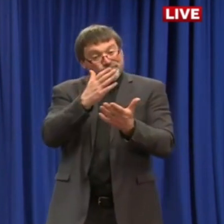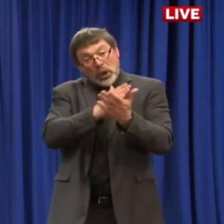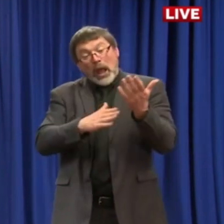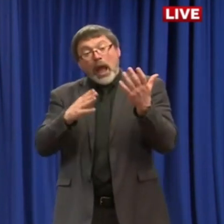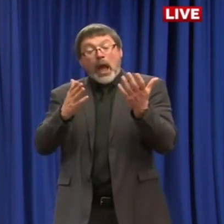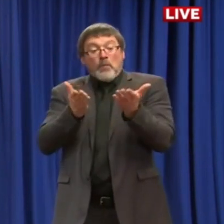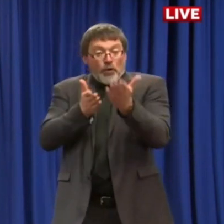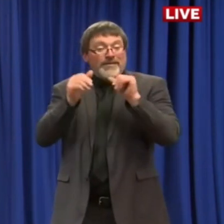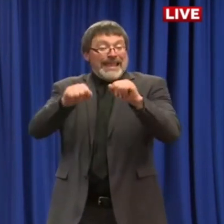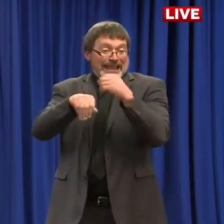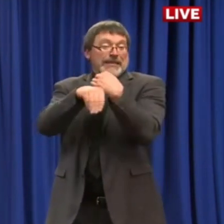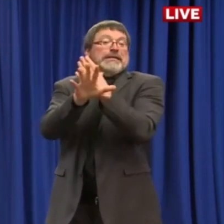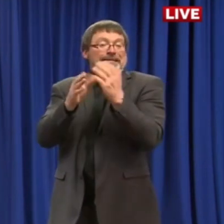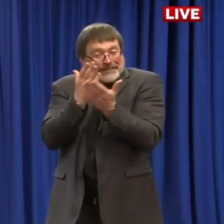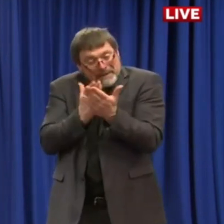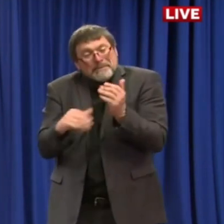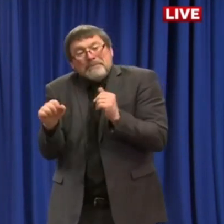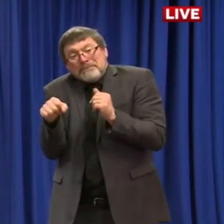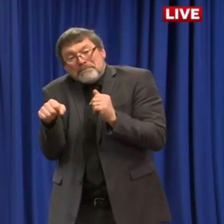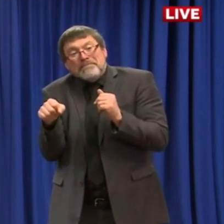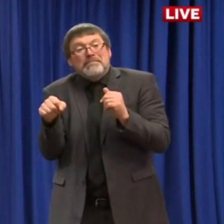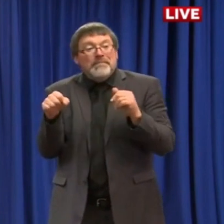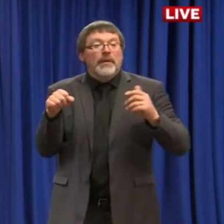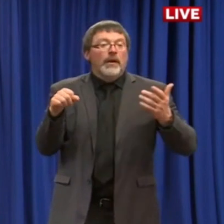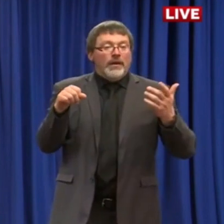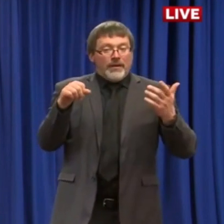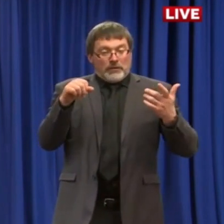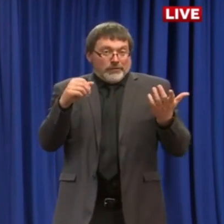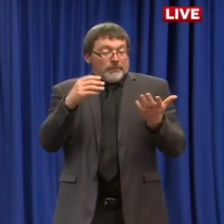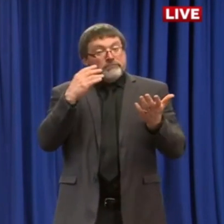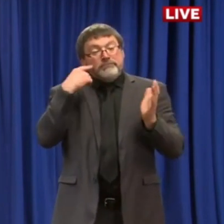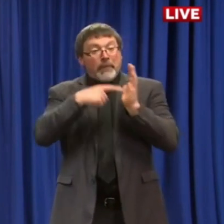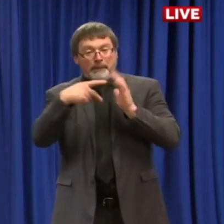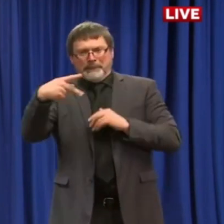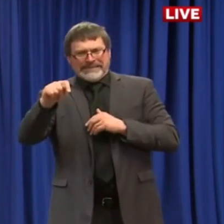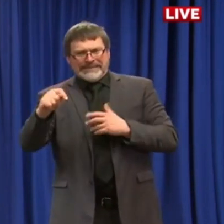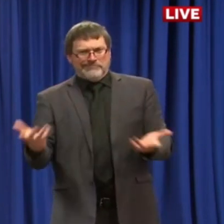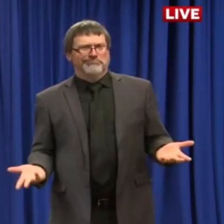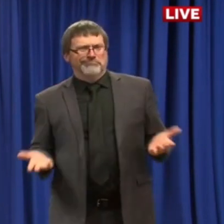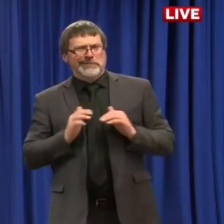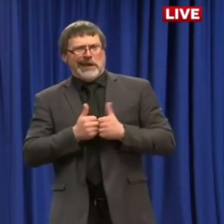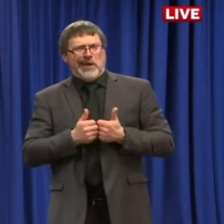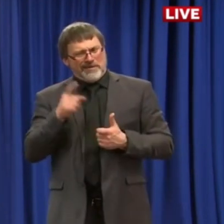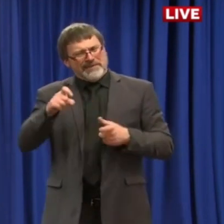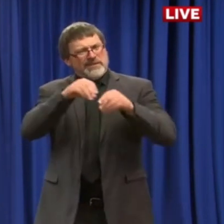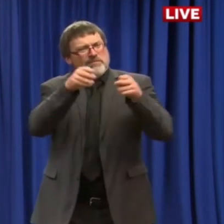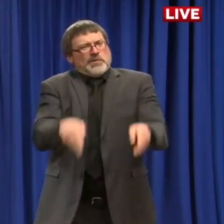therapy, the OTs and the physical therapists that are often required for a lot of those services. My fear is that you have a lot of kids falling through the